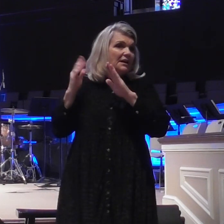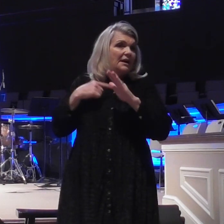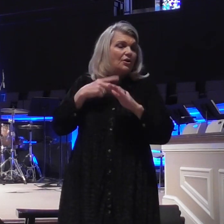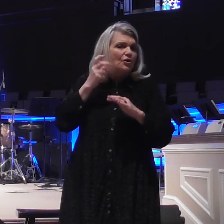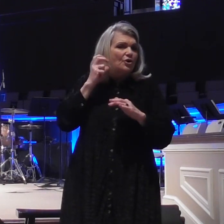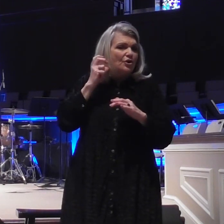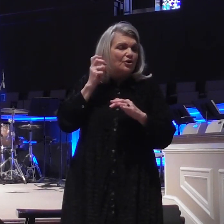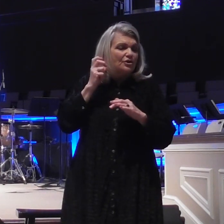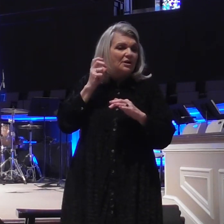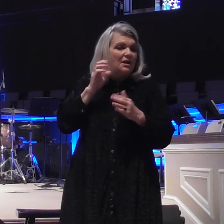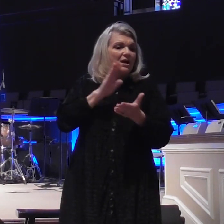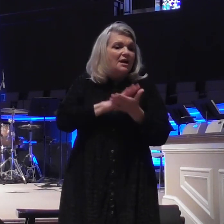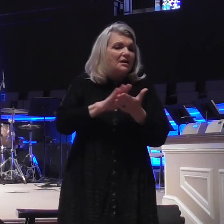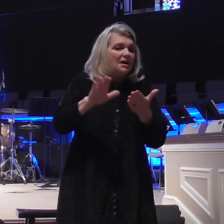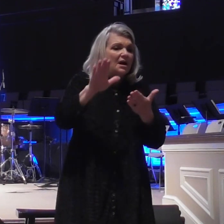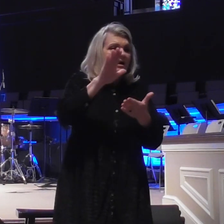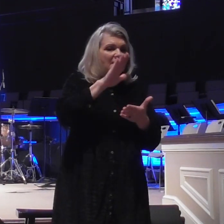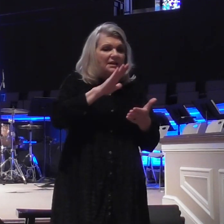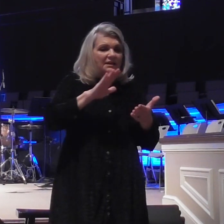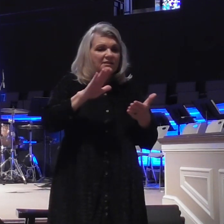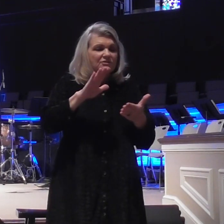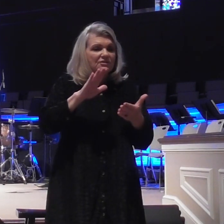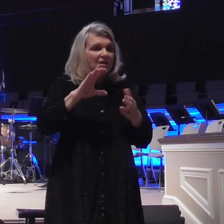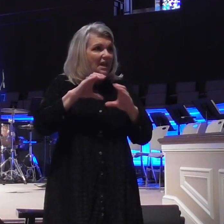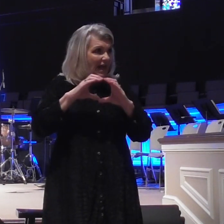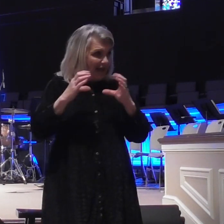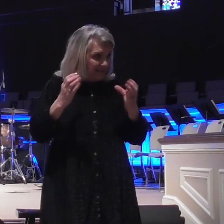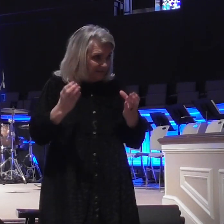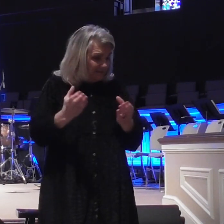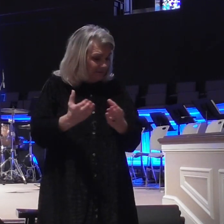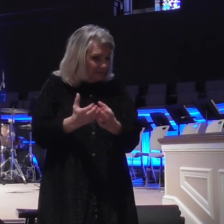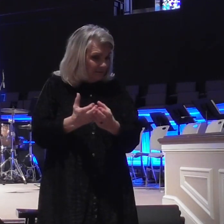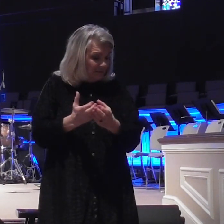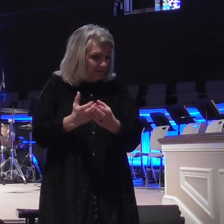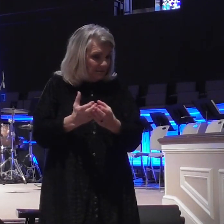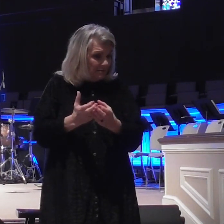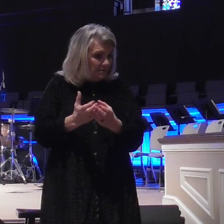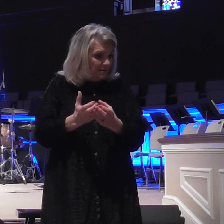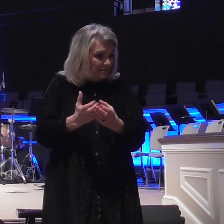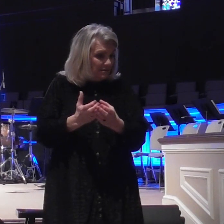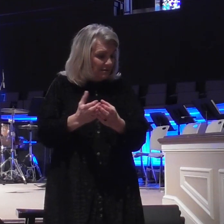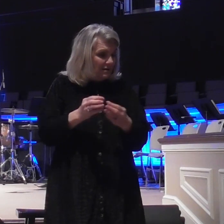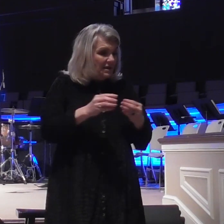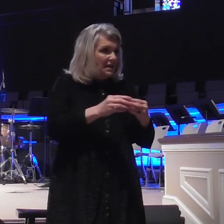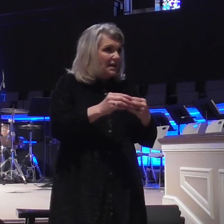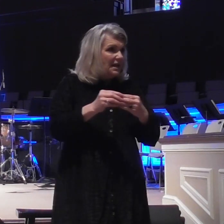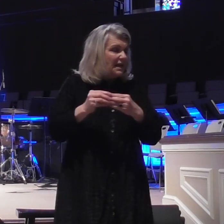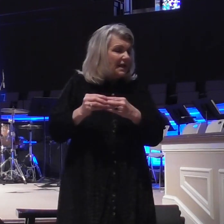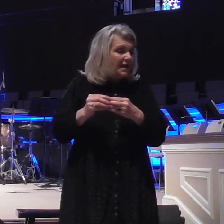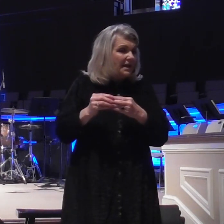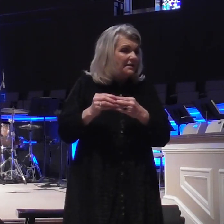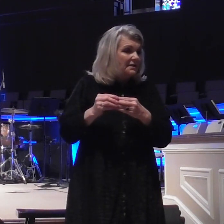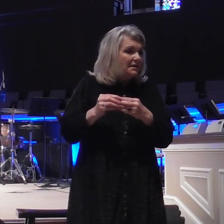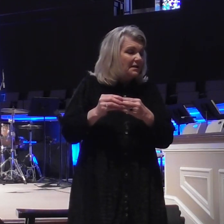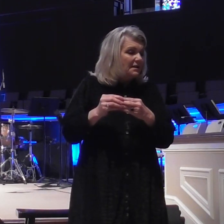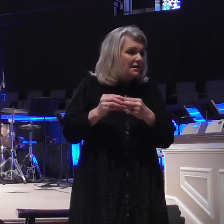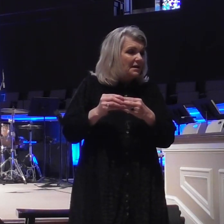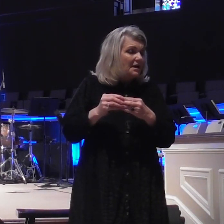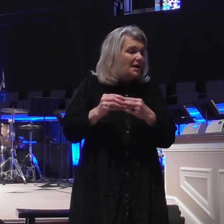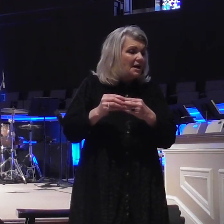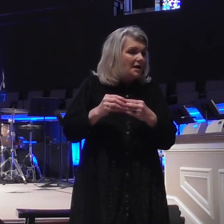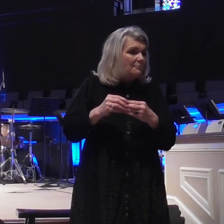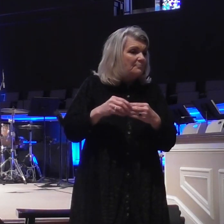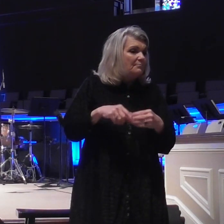the sororities were going through orientation, and one of their orientation classes was led by two lesbian women who taught all the